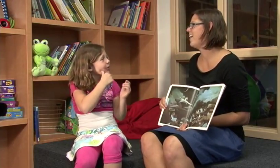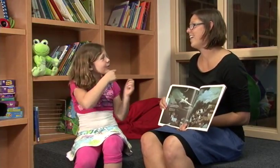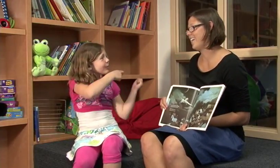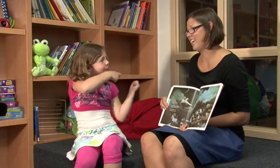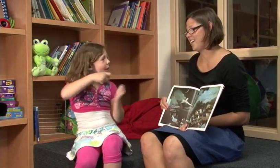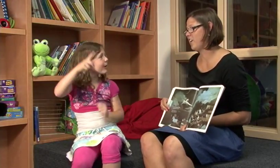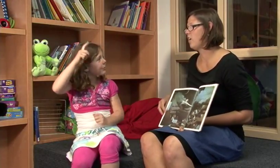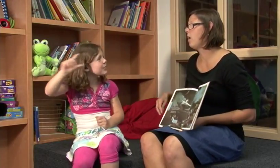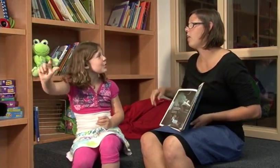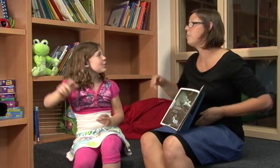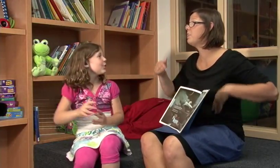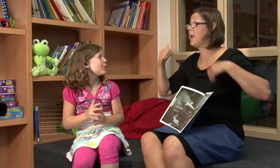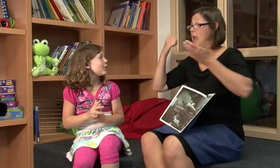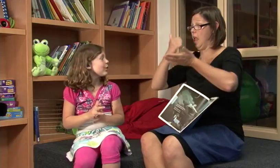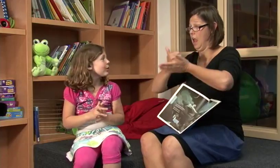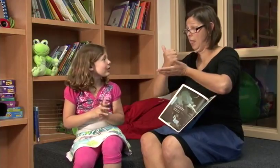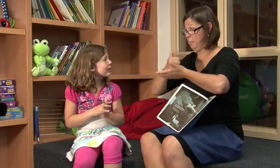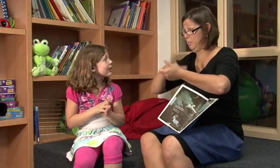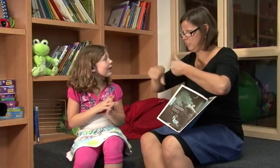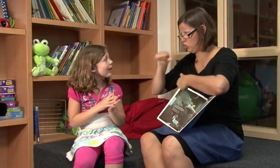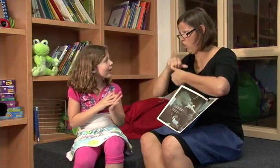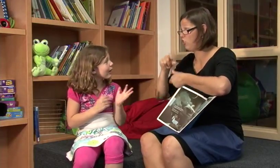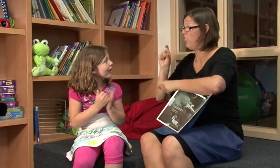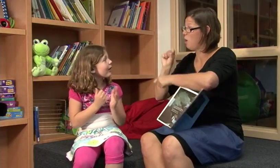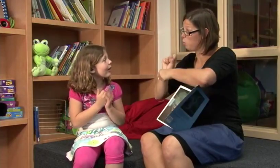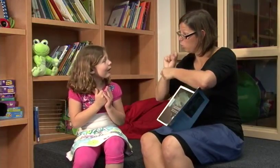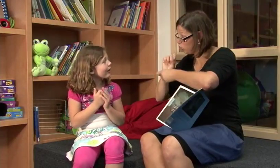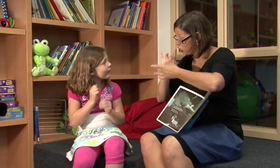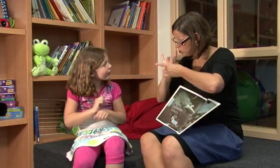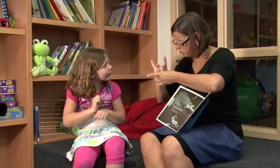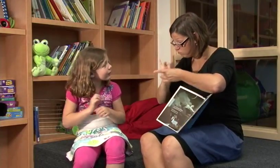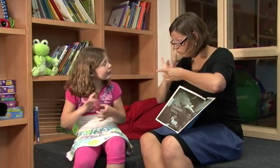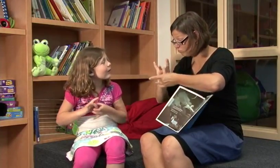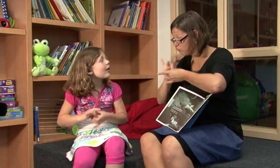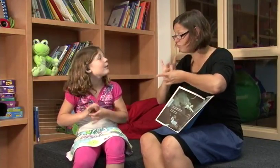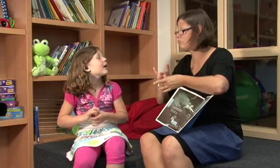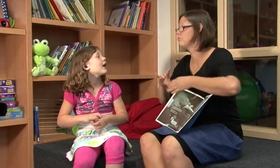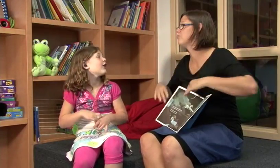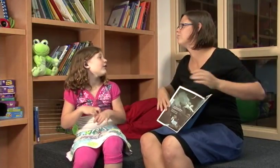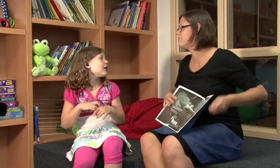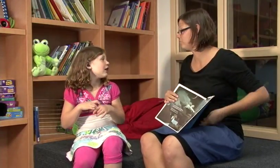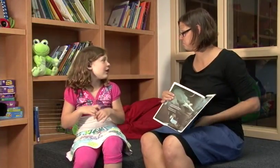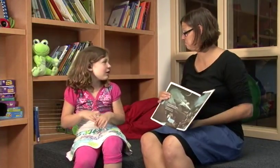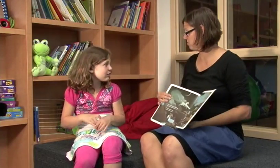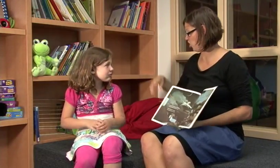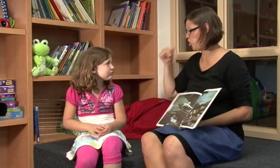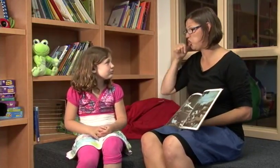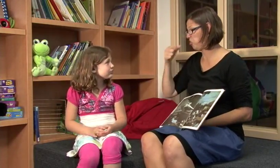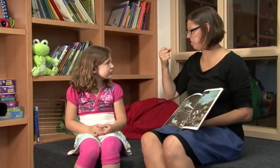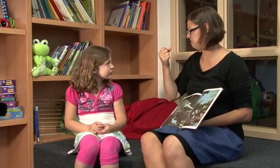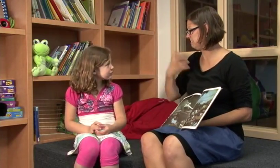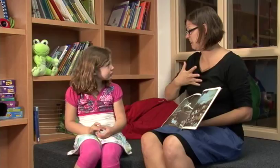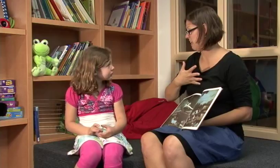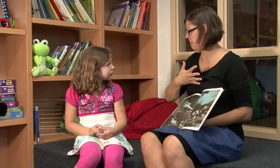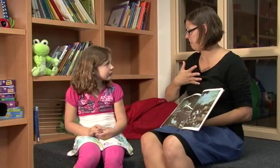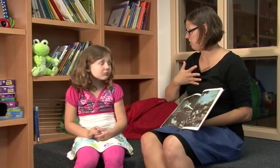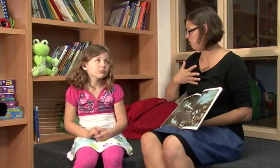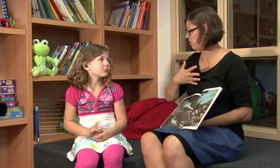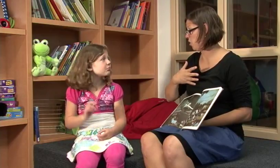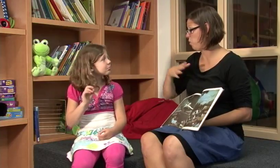horse and the girl pull the moon. Okay, so they help each other. They work together. Okay, yes, they work together. Do you think the girl is scared? No, no.